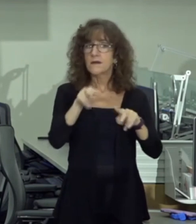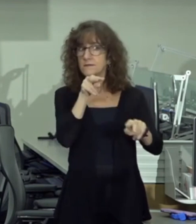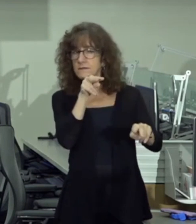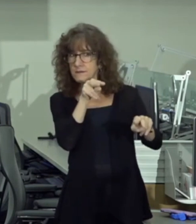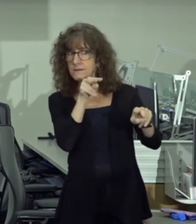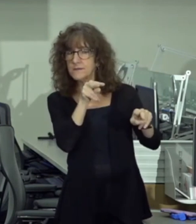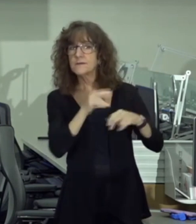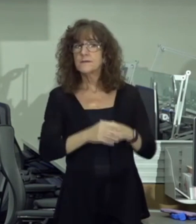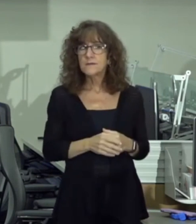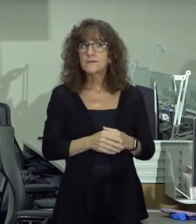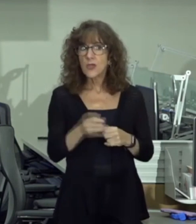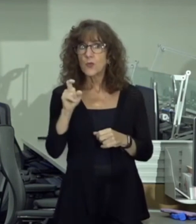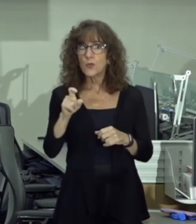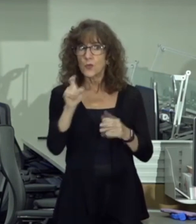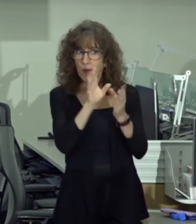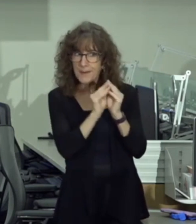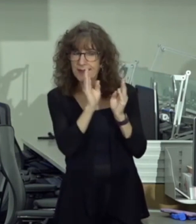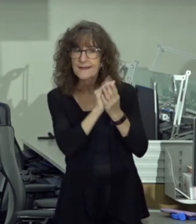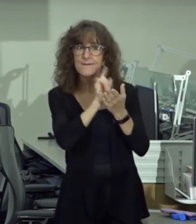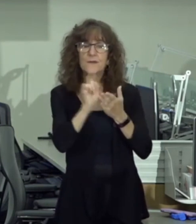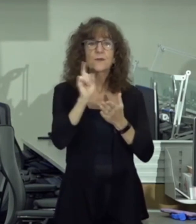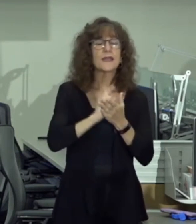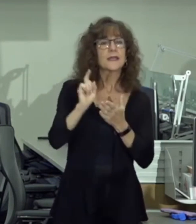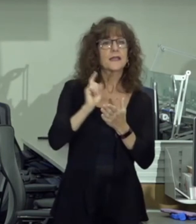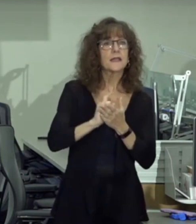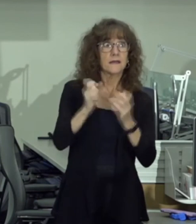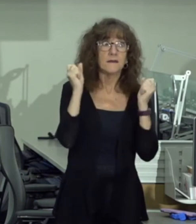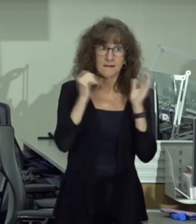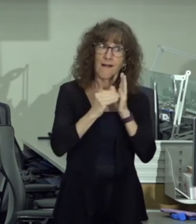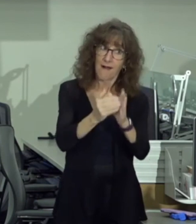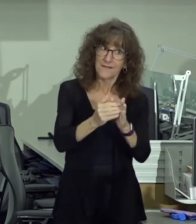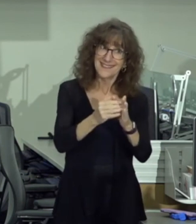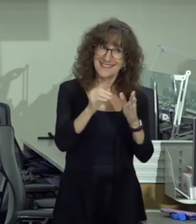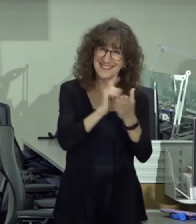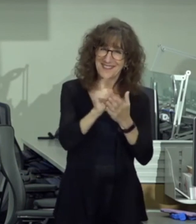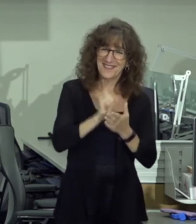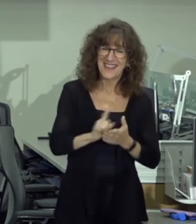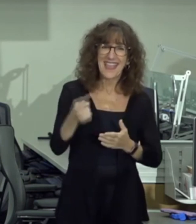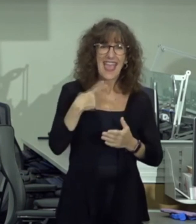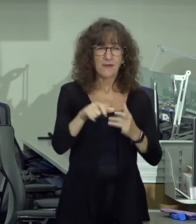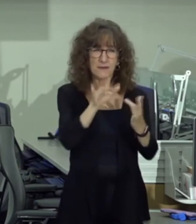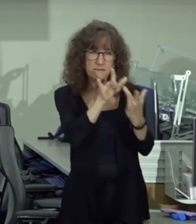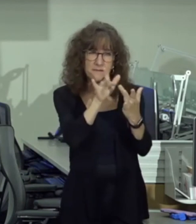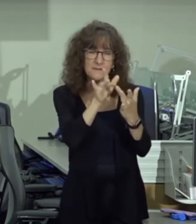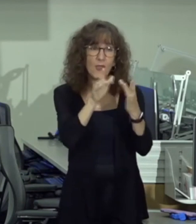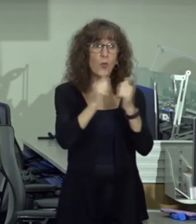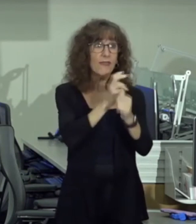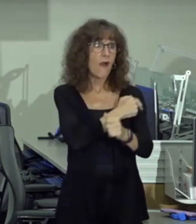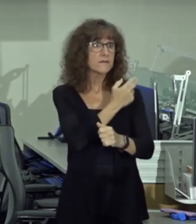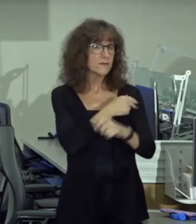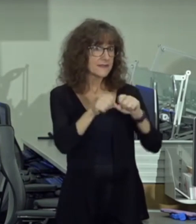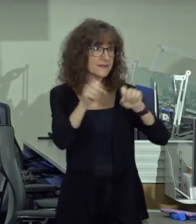this. We meet every week, multiple times a week, and we're staying in close contact with our